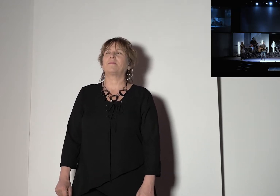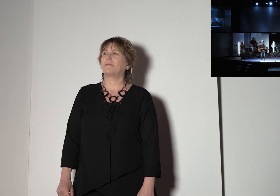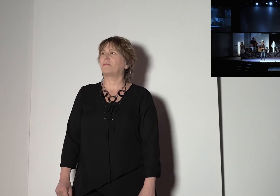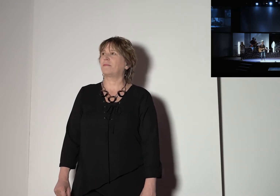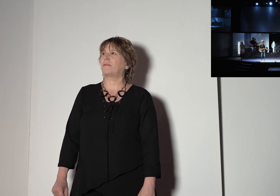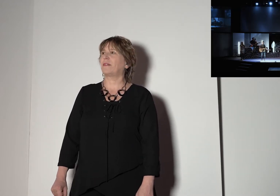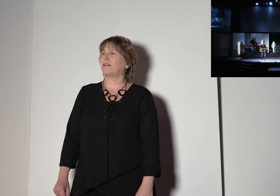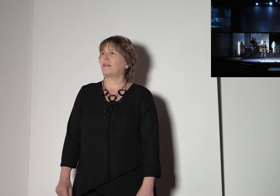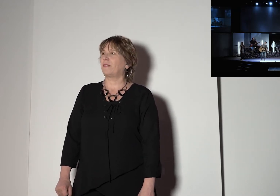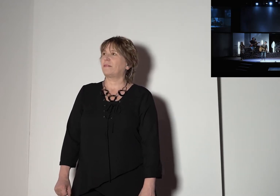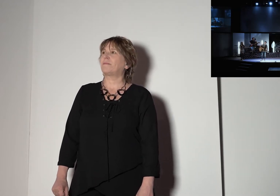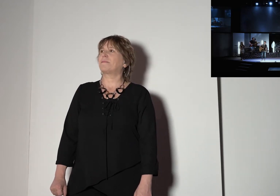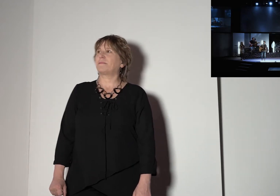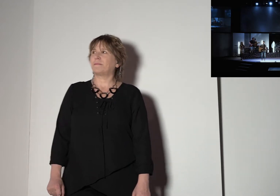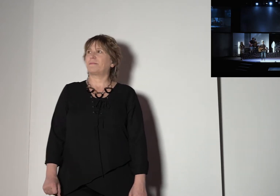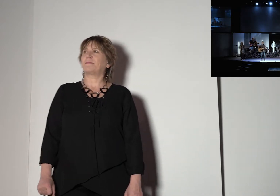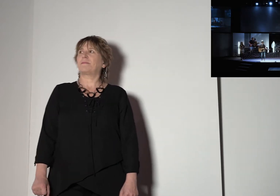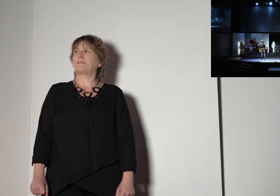belongs to you.